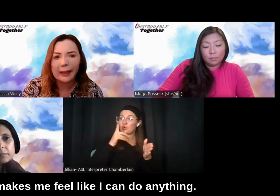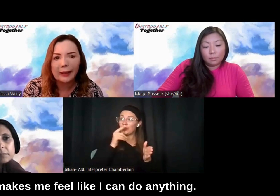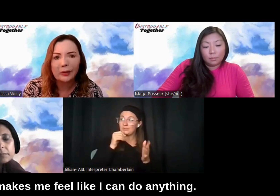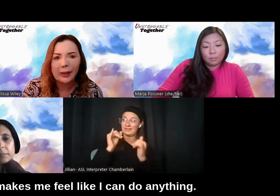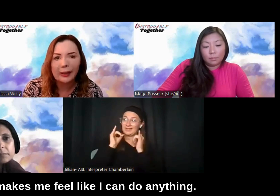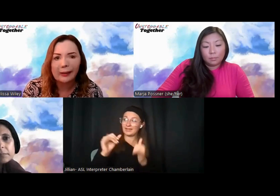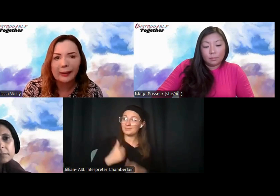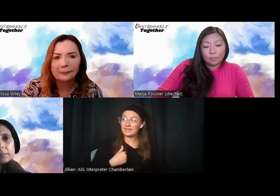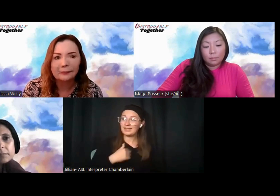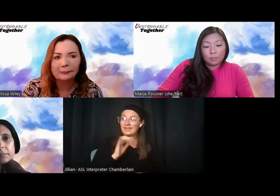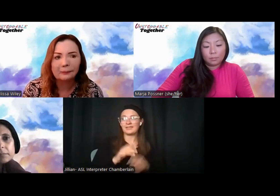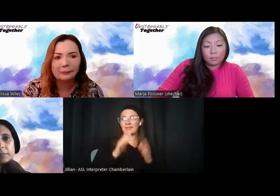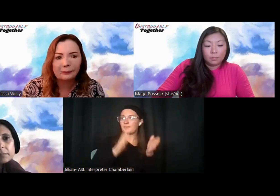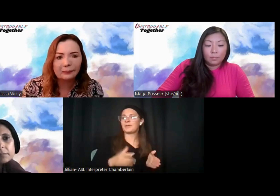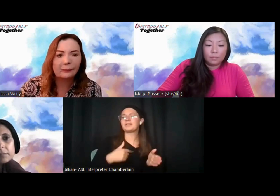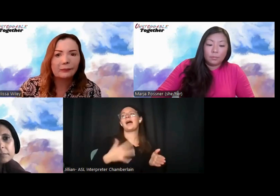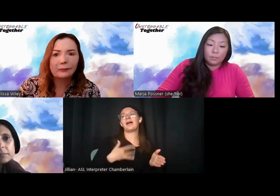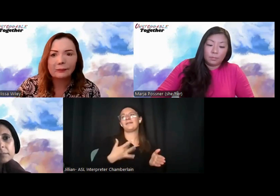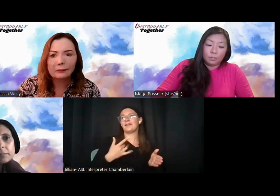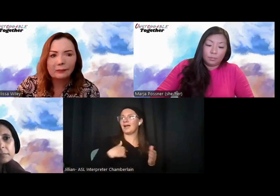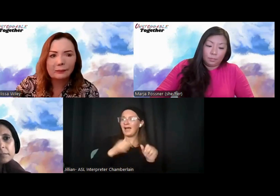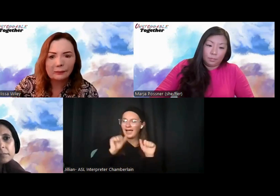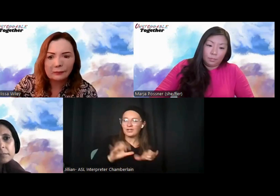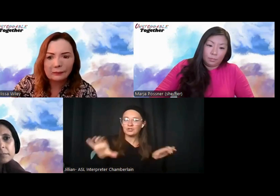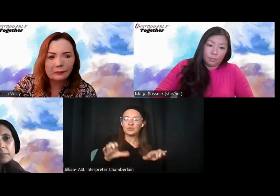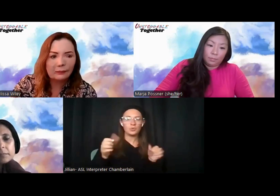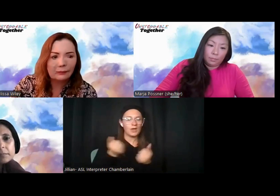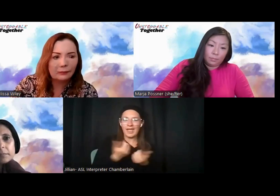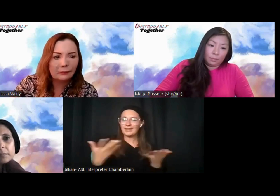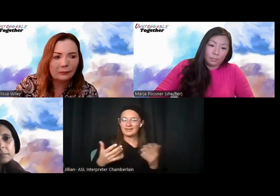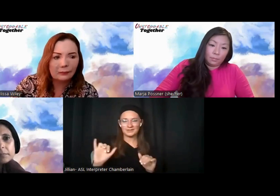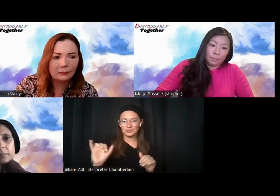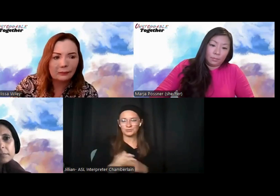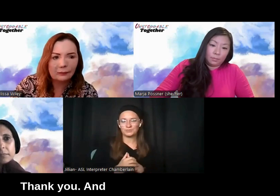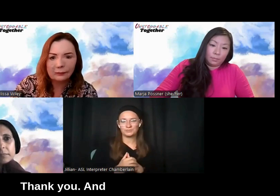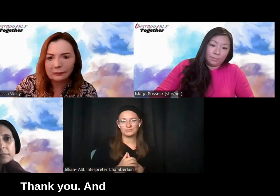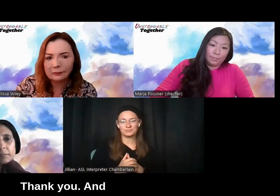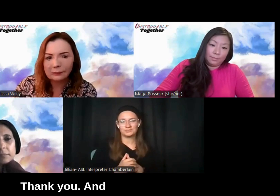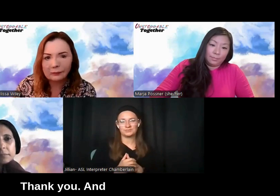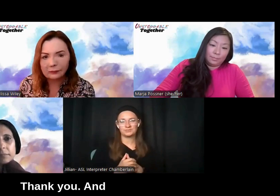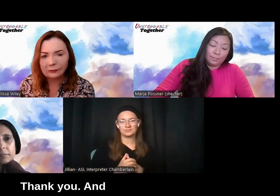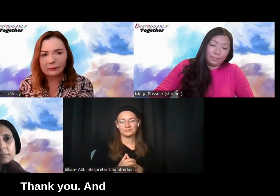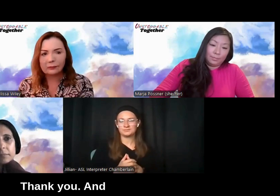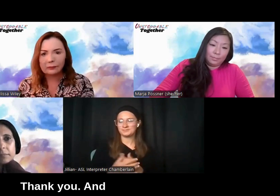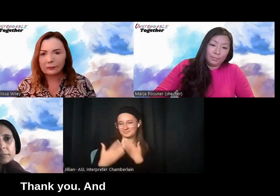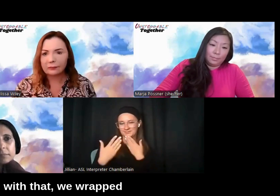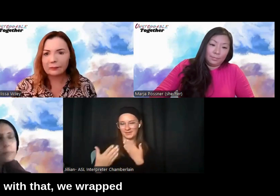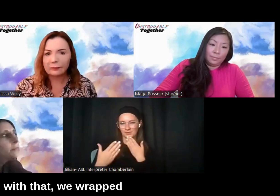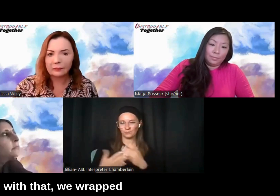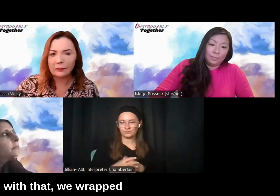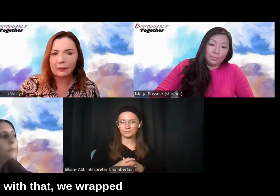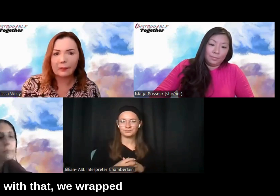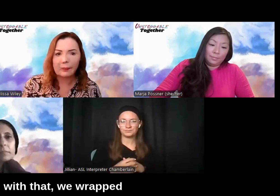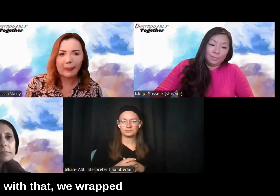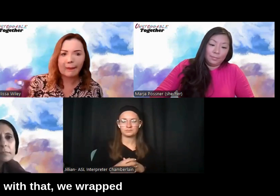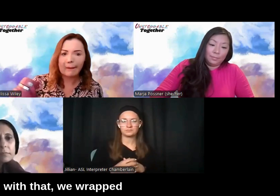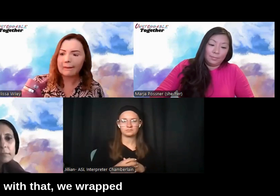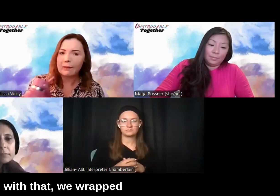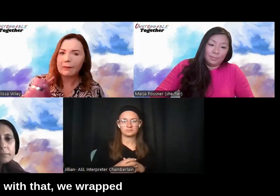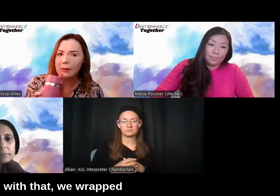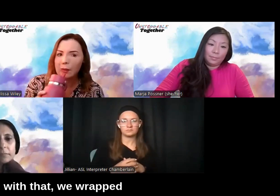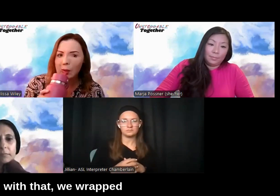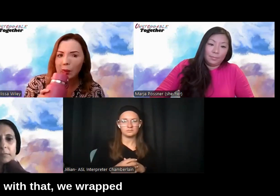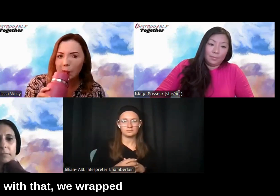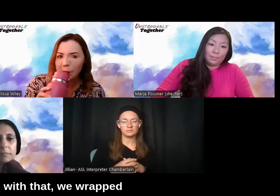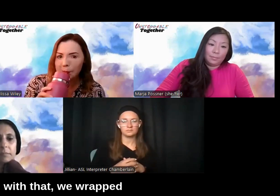feel like I can do anything. Thank you. And